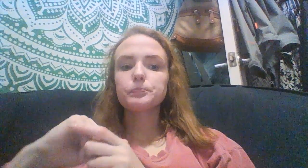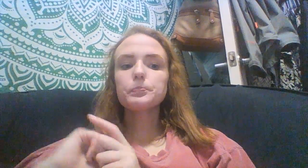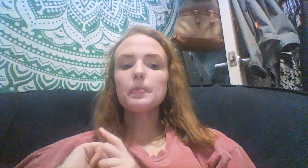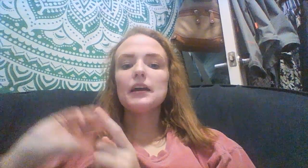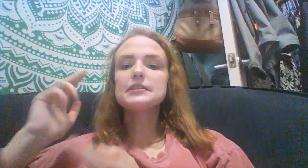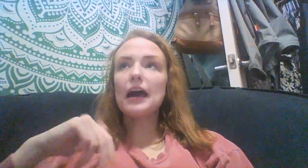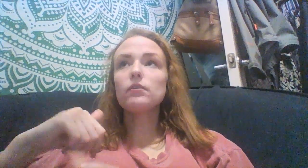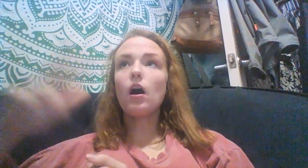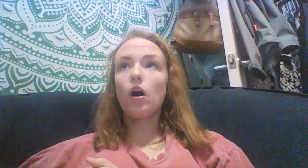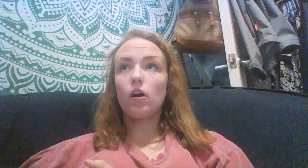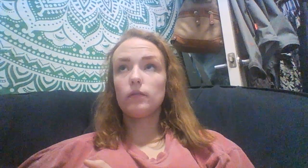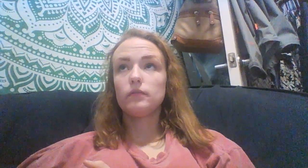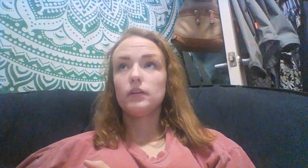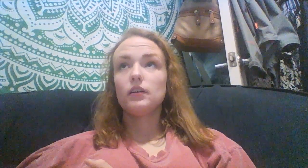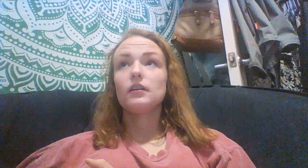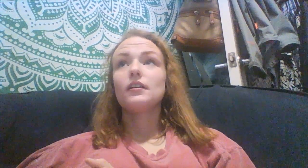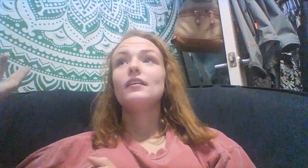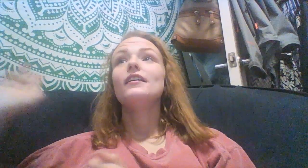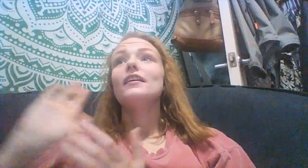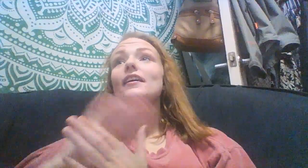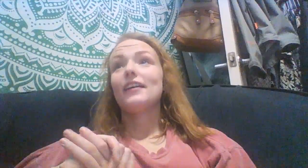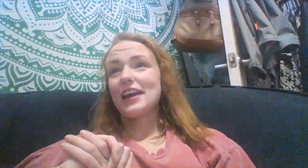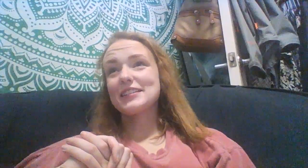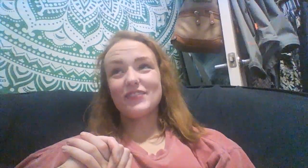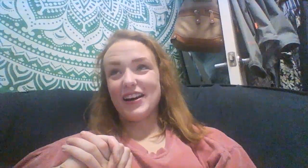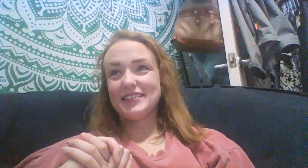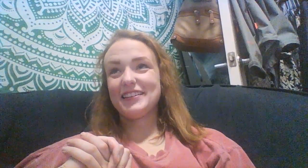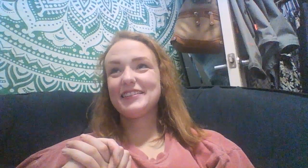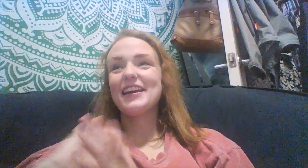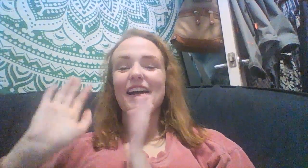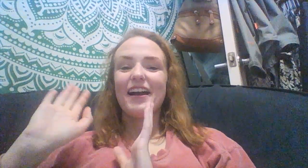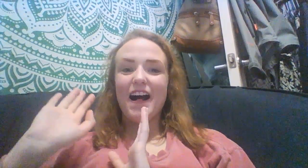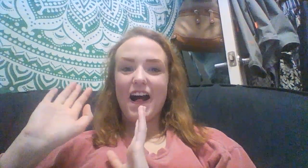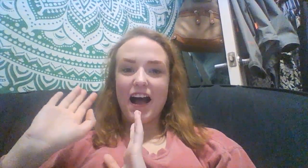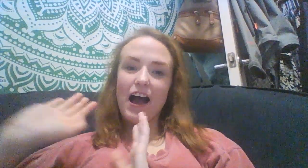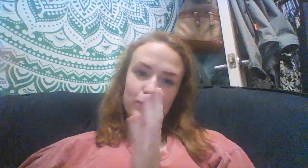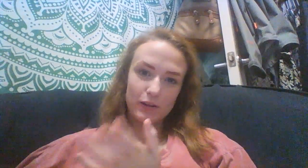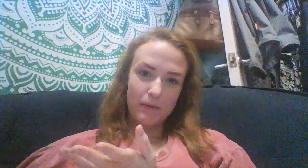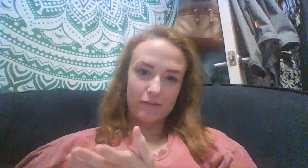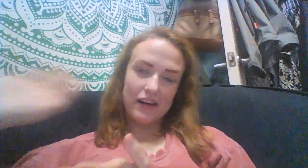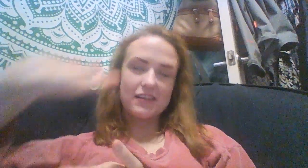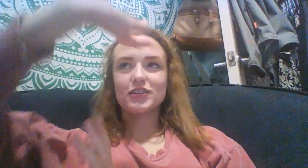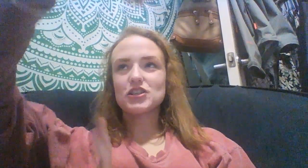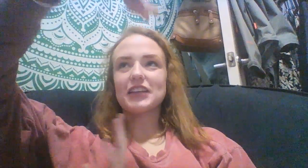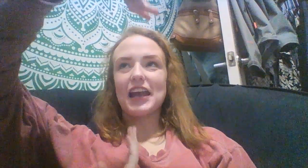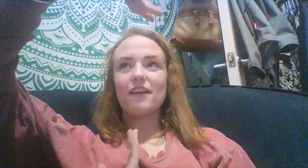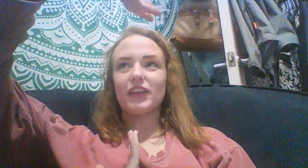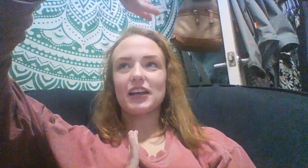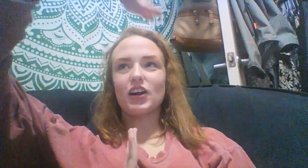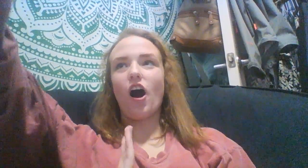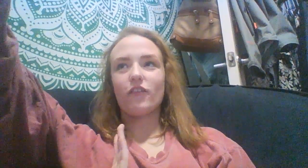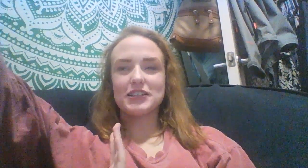down the hall. It's fine. I'm with my friend, and she's like having like a cough